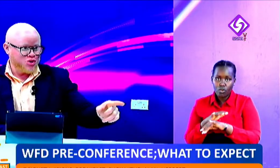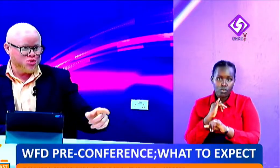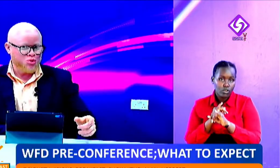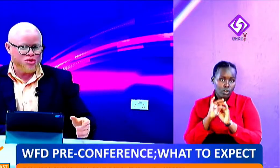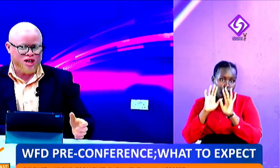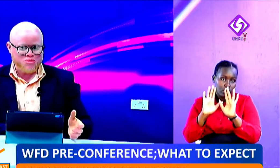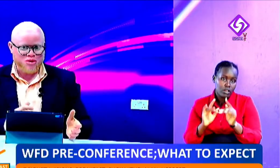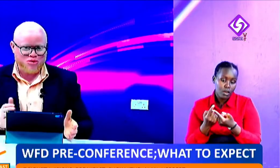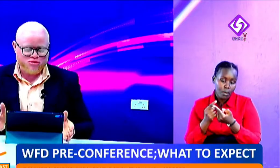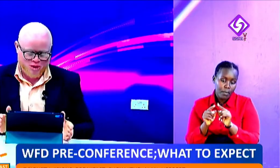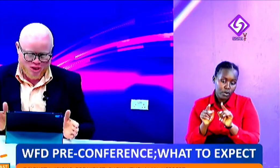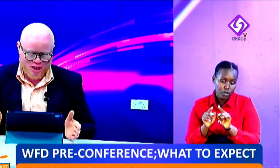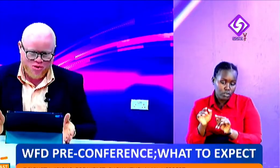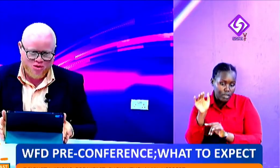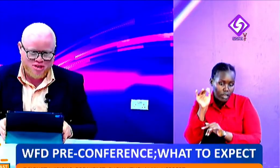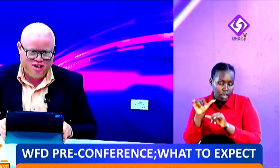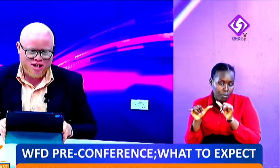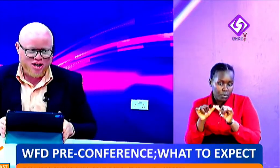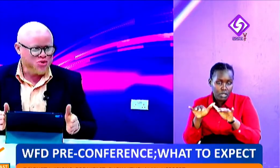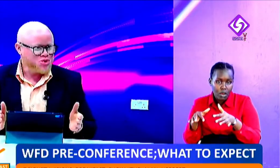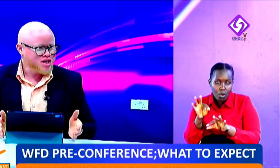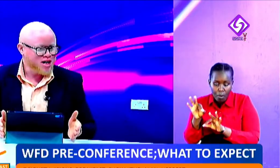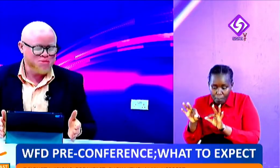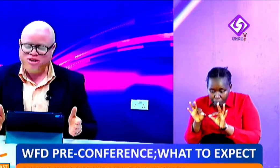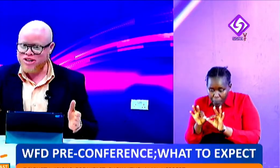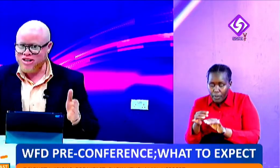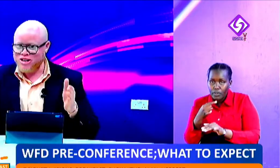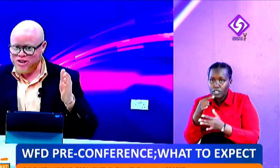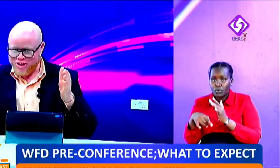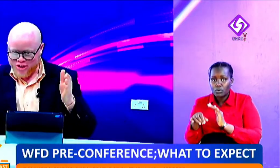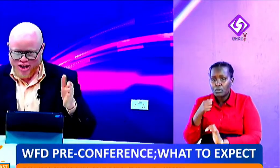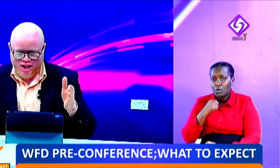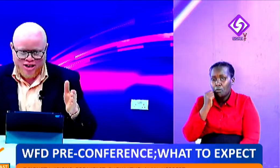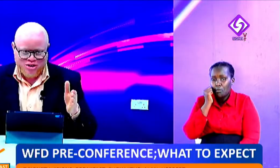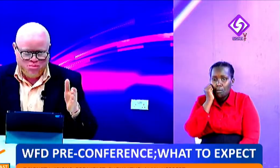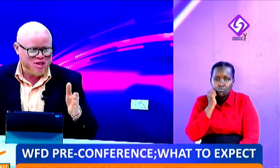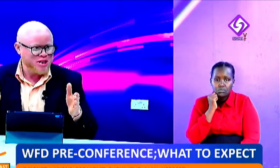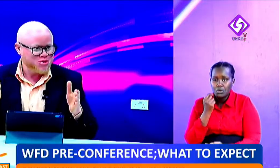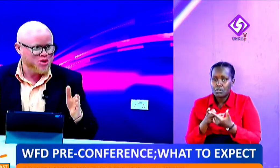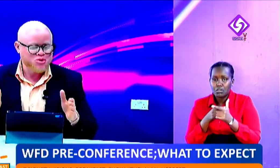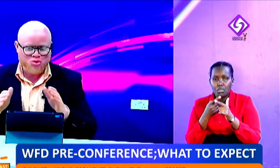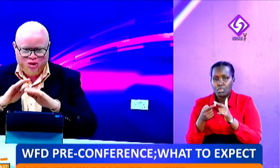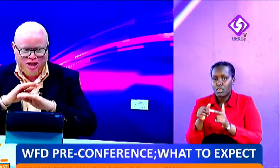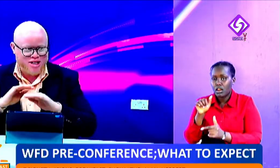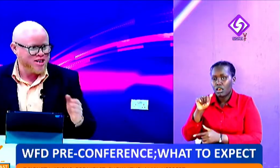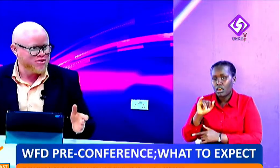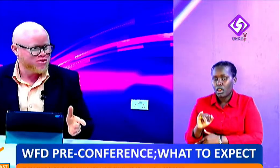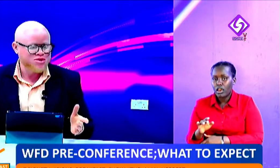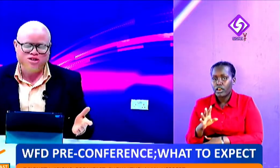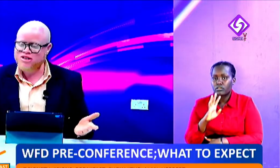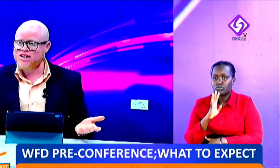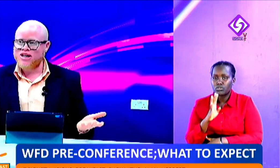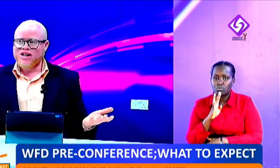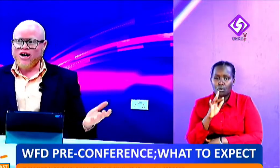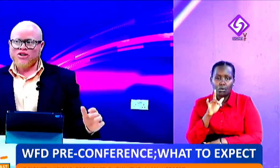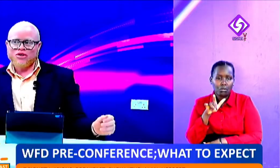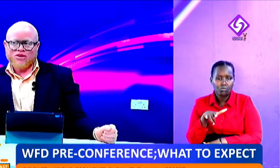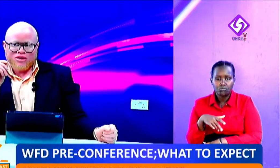hear you on the aspect of, particularly where you say you're sad, but then the AI is basically talking to you in a still voice.